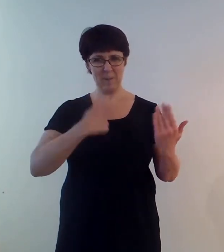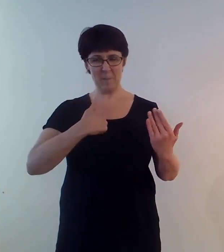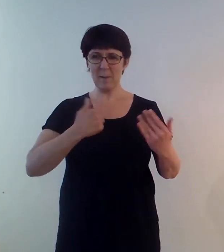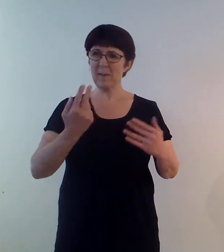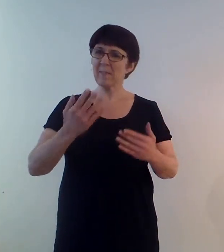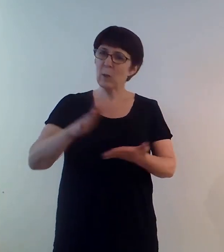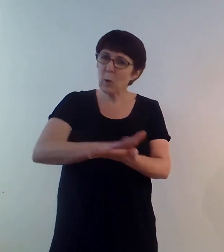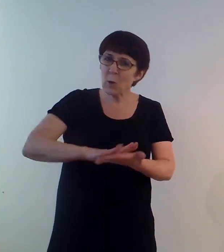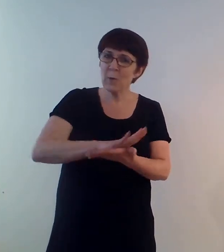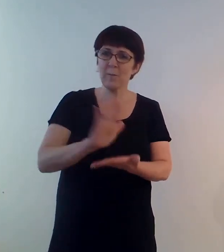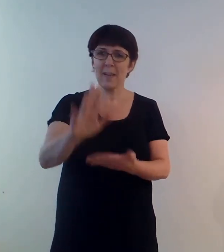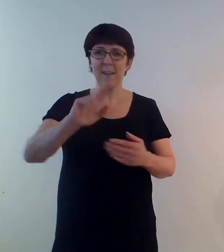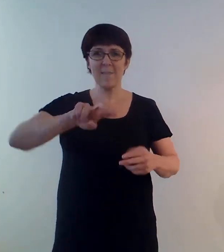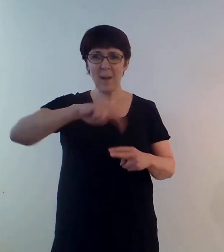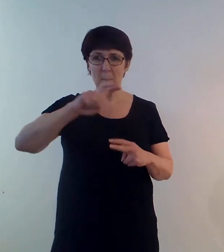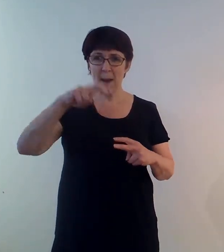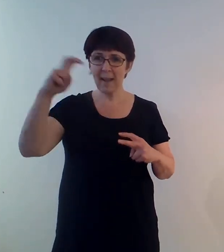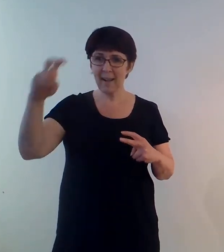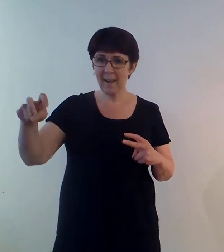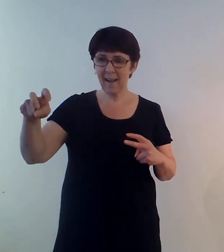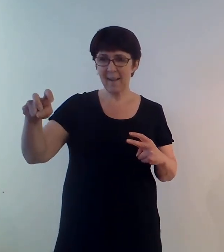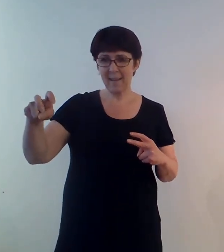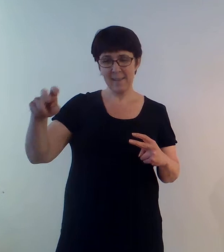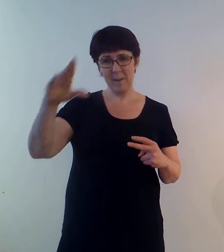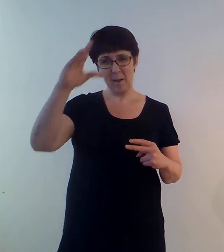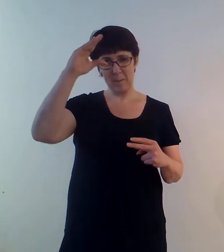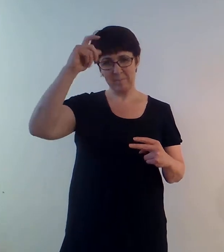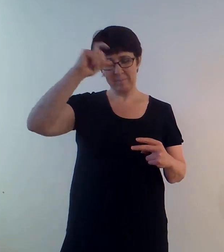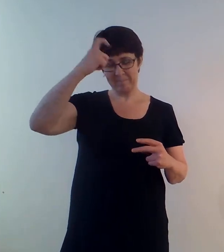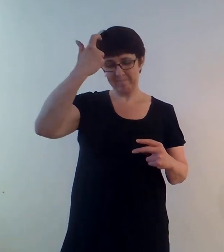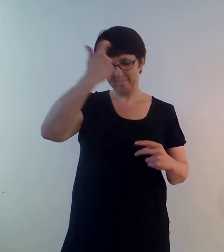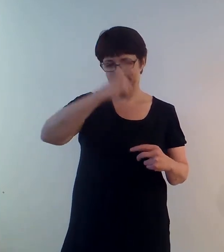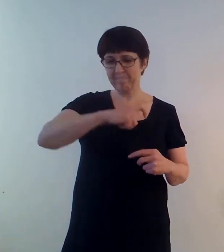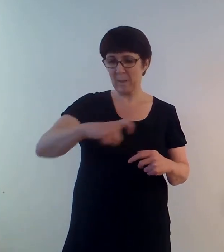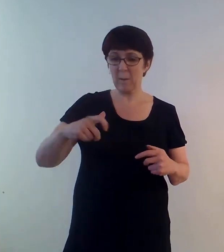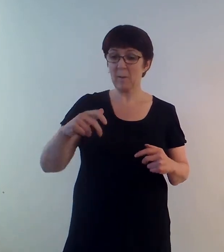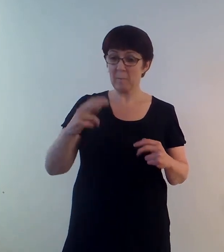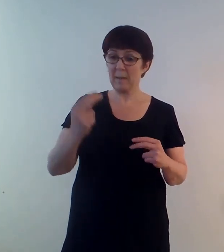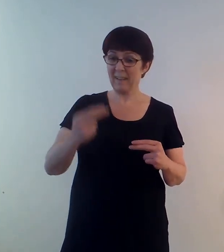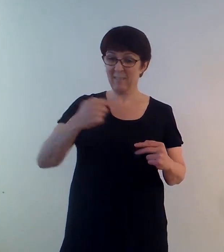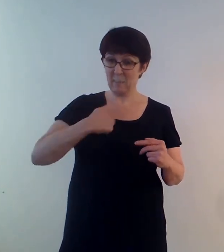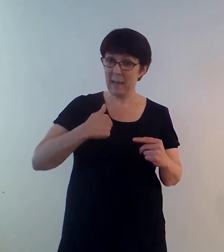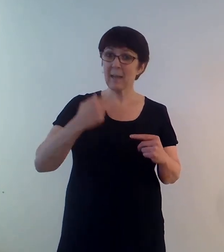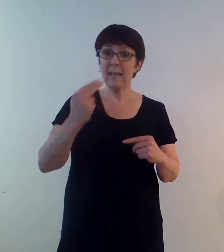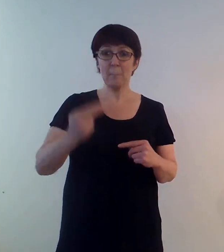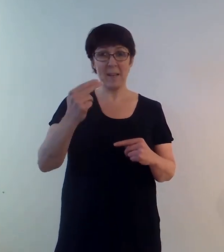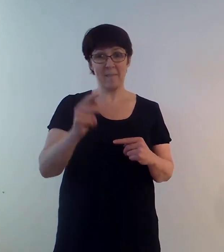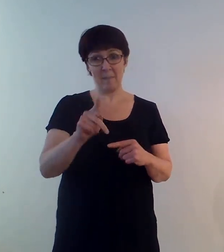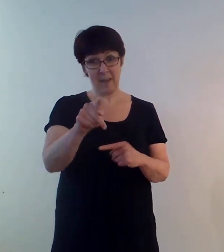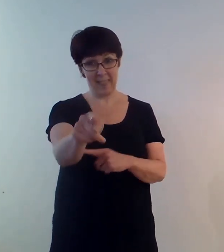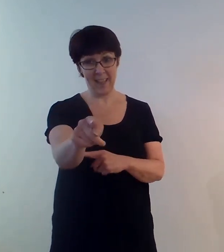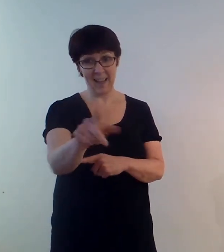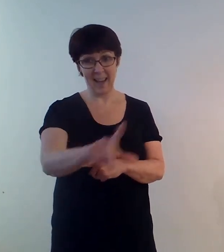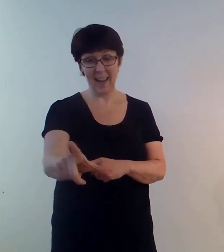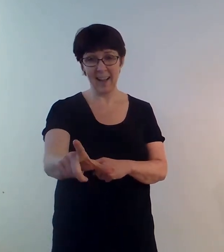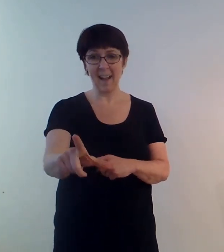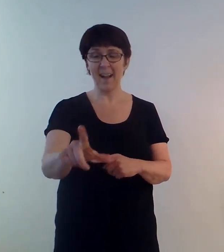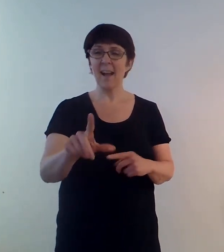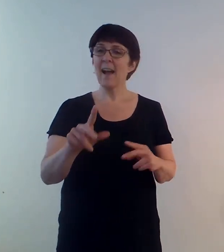bringing you these exercises in this workout is brilliant for myself and for you. So handstand, as I say, fundamental, but not only are we working